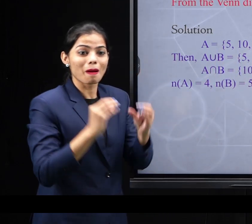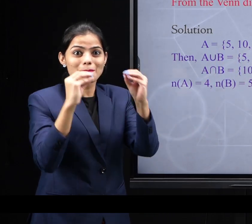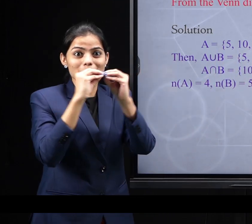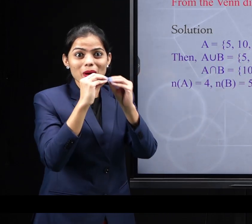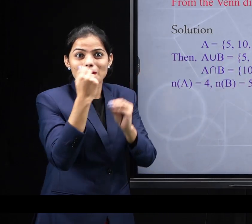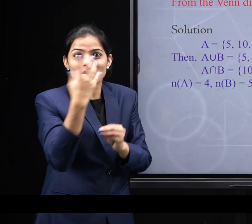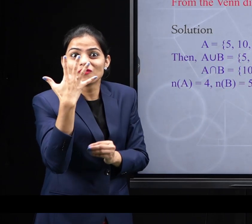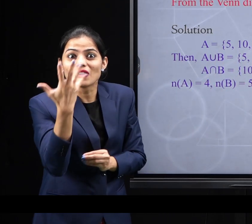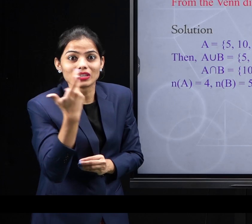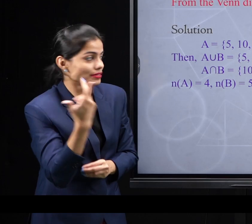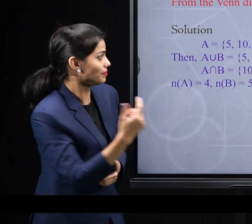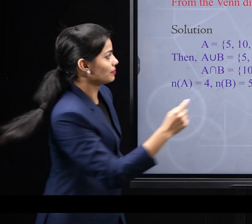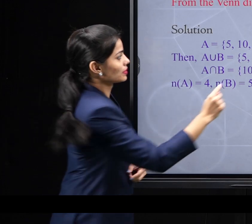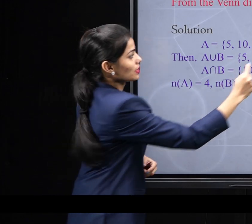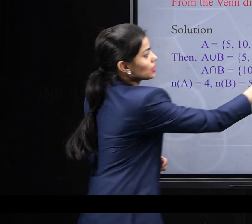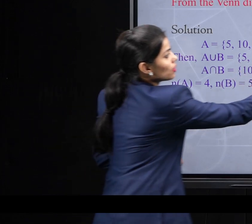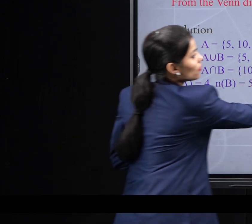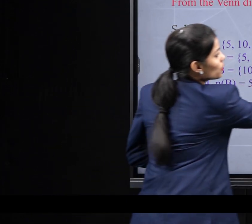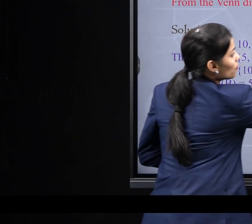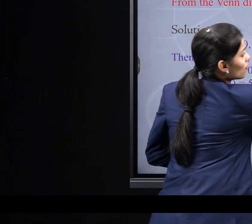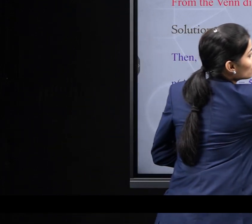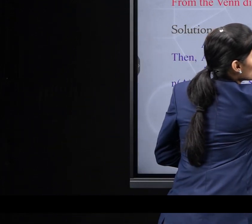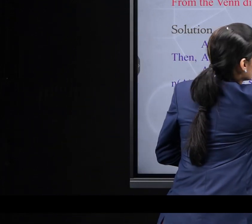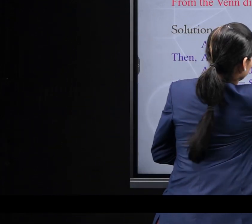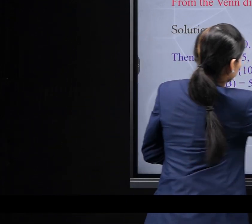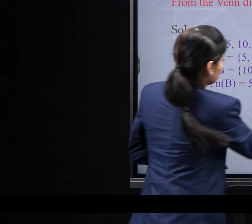N into B is equals to 5